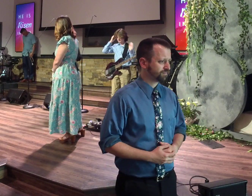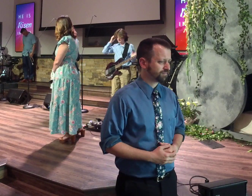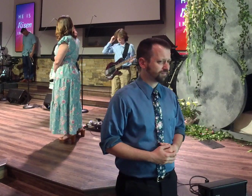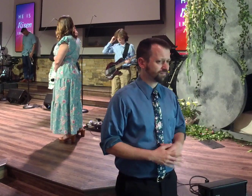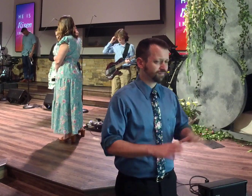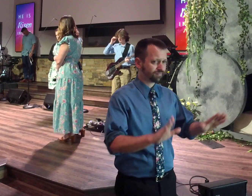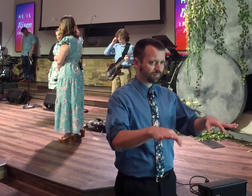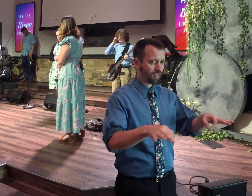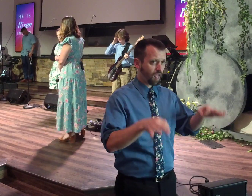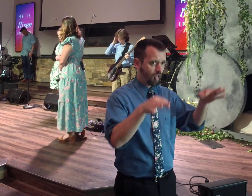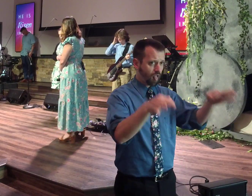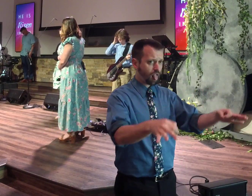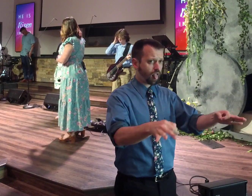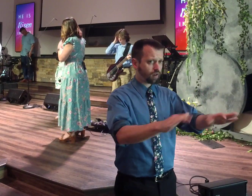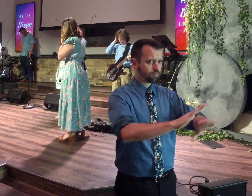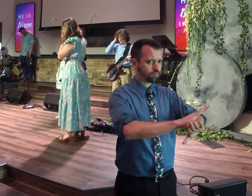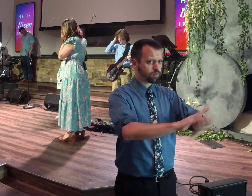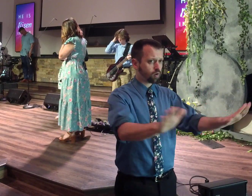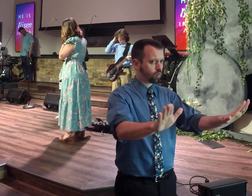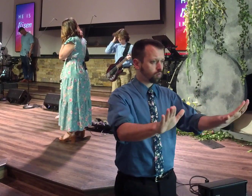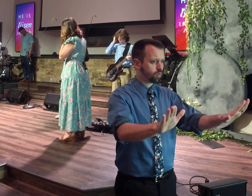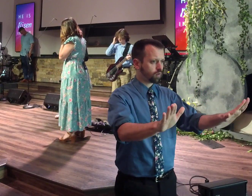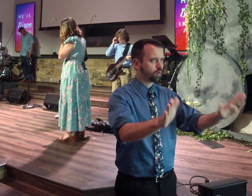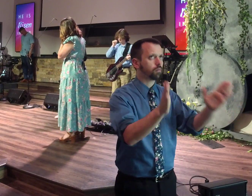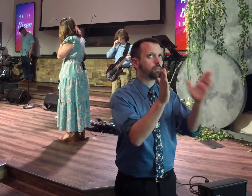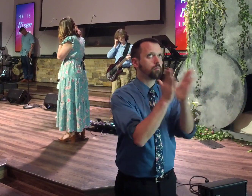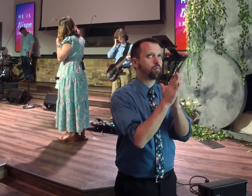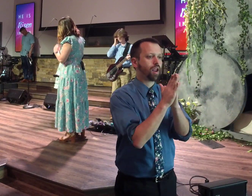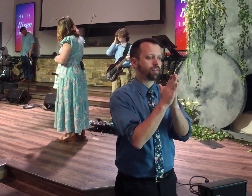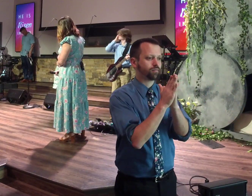don't delay. Just pray.